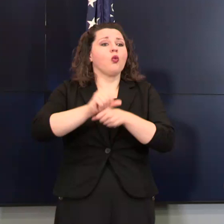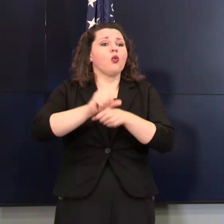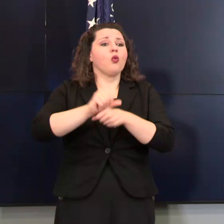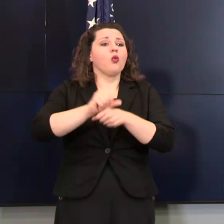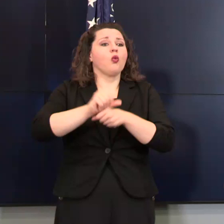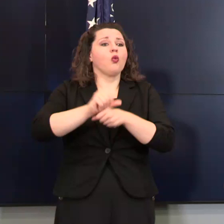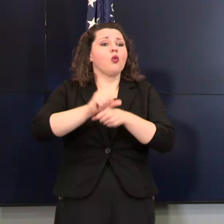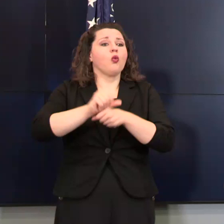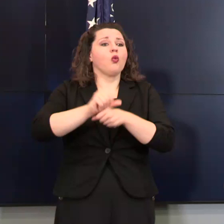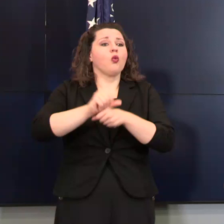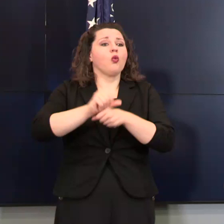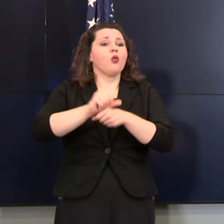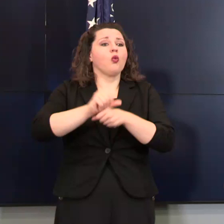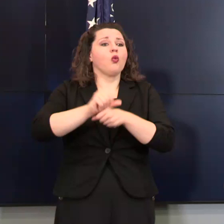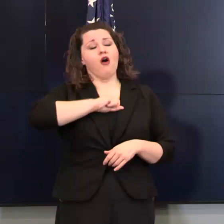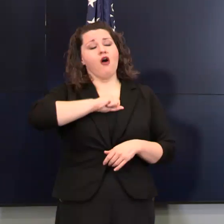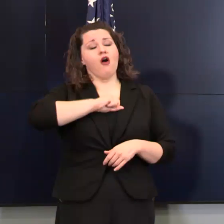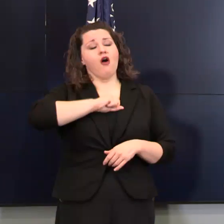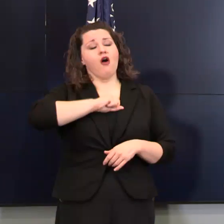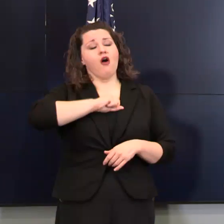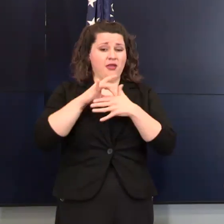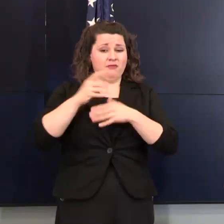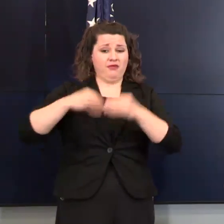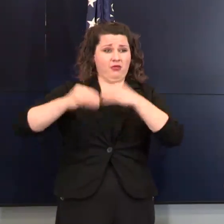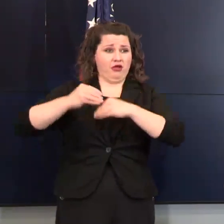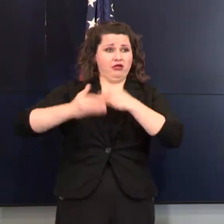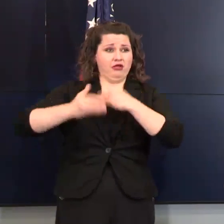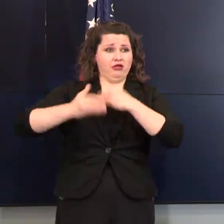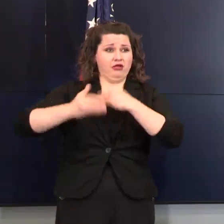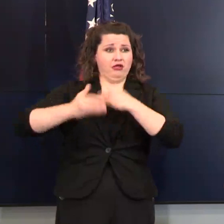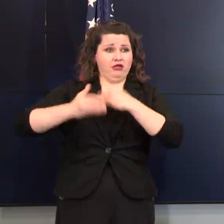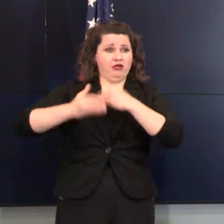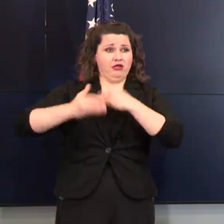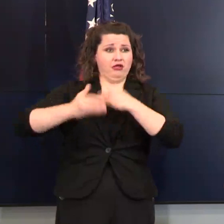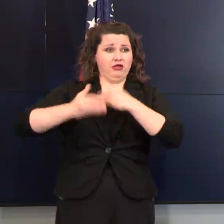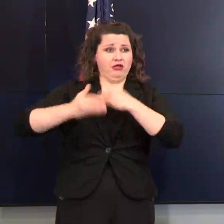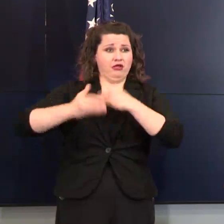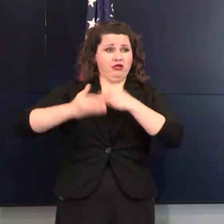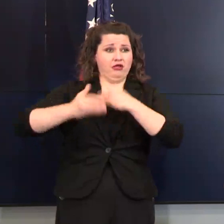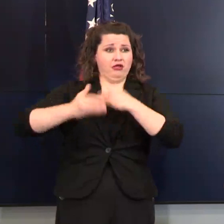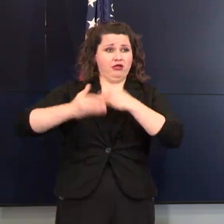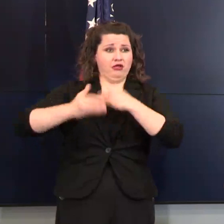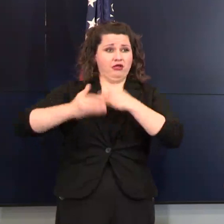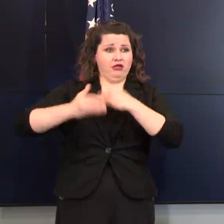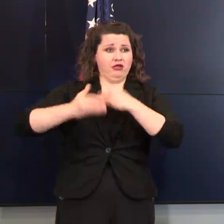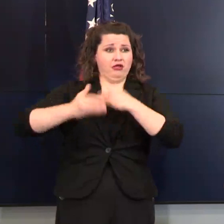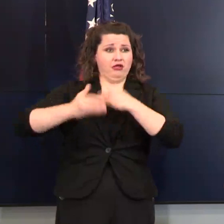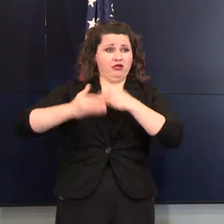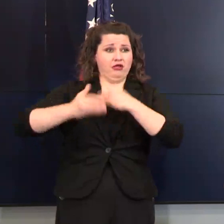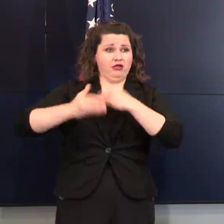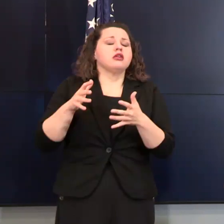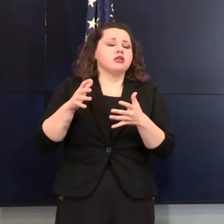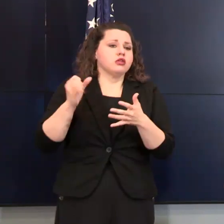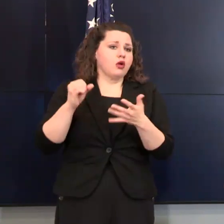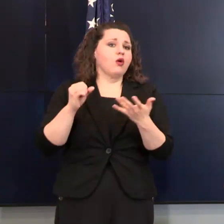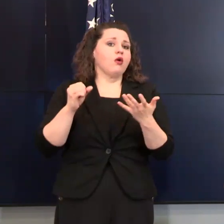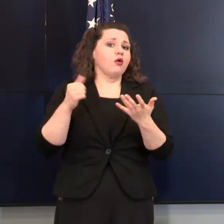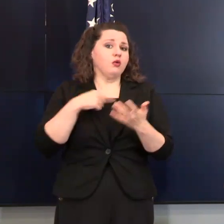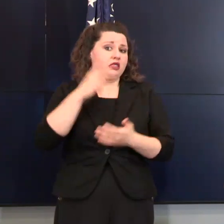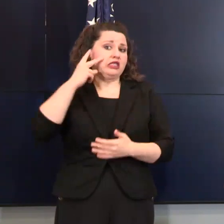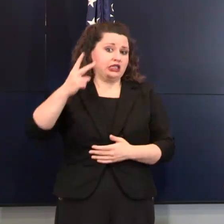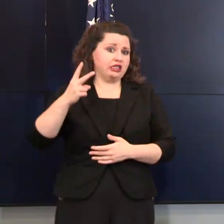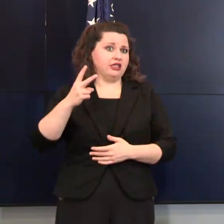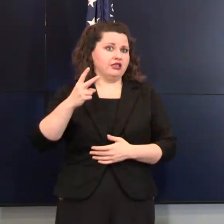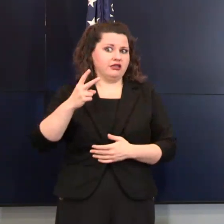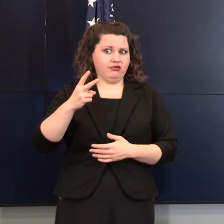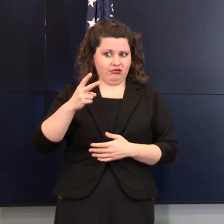for information, and so we work and communicate with them every day to make sure that we can provide information that meets their needs. In the state of Iowa,